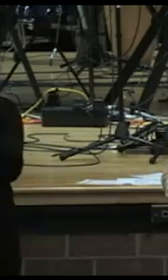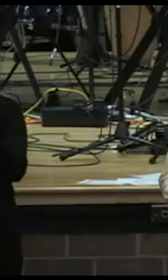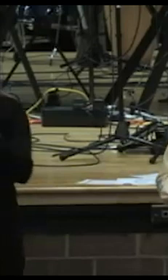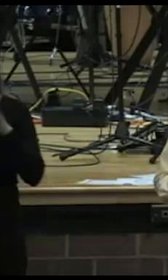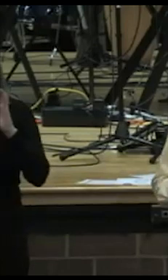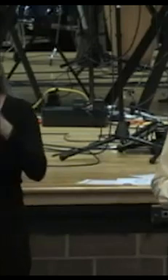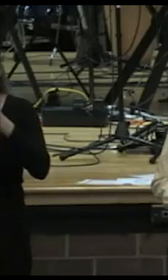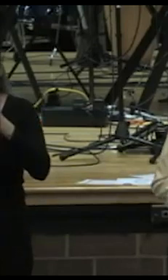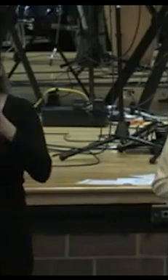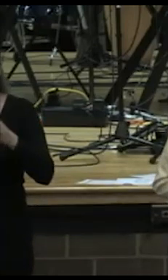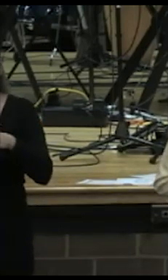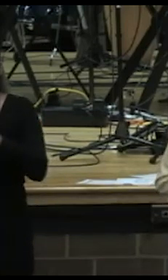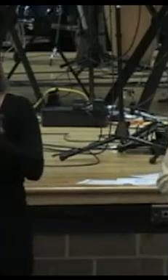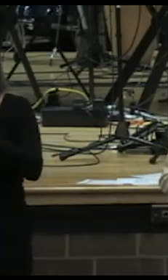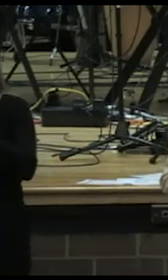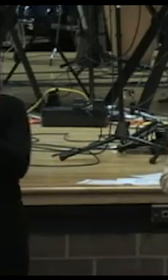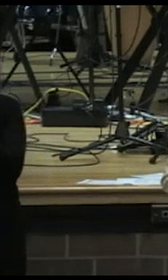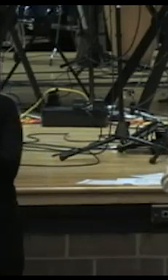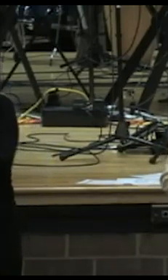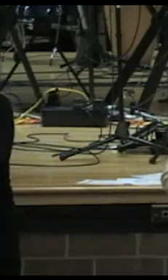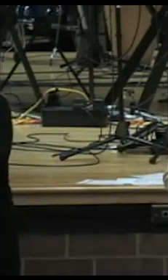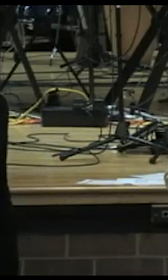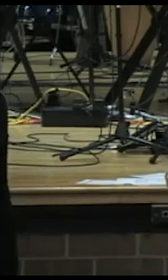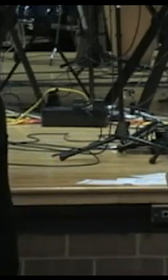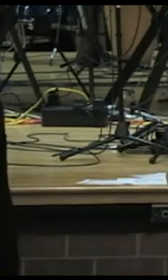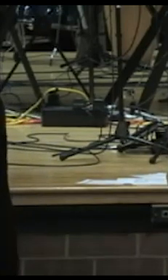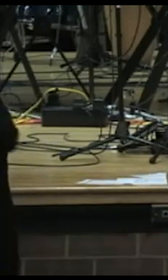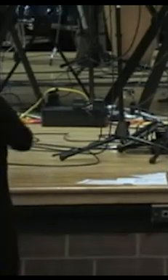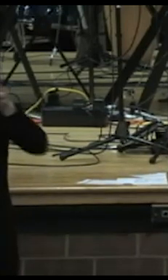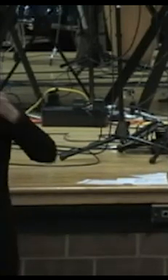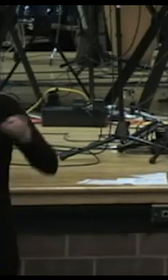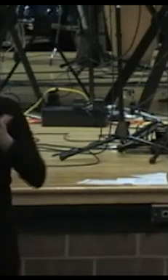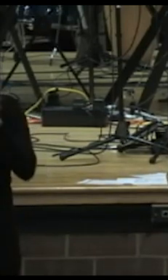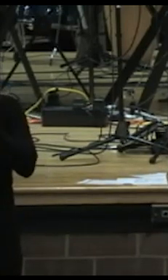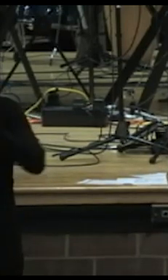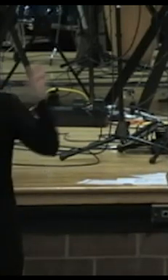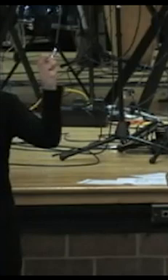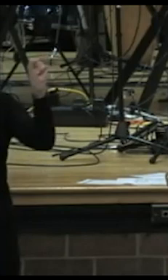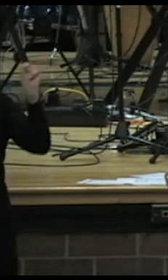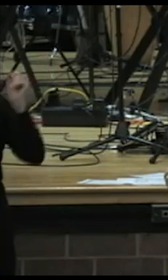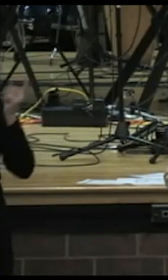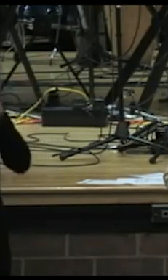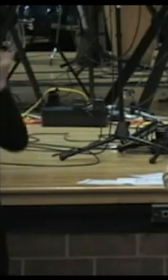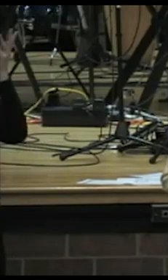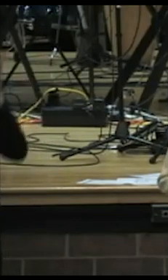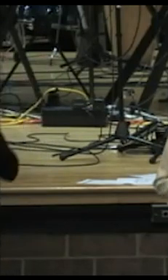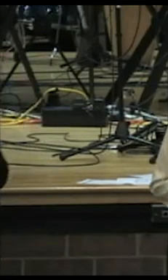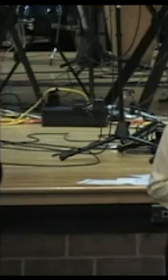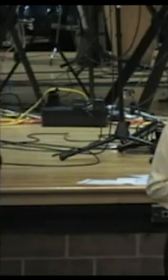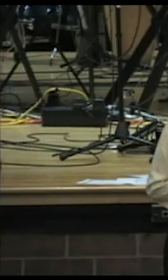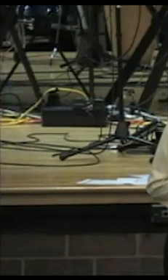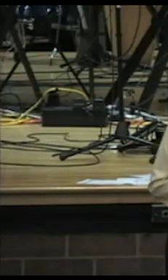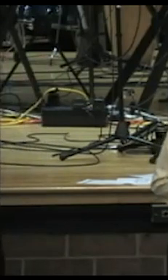would function like a fishing net to catch souls for Christ. Someone say, woohoo.